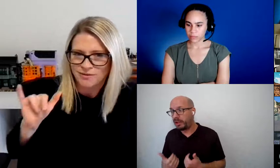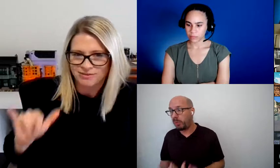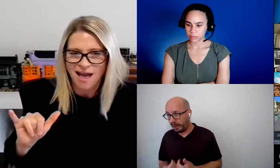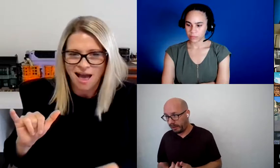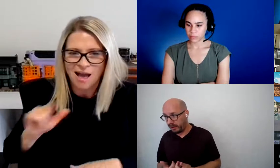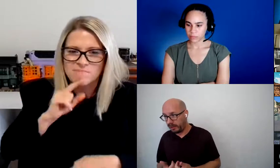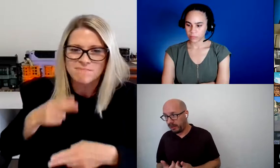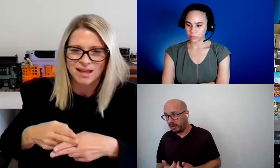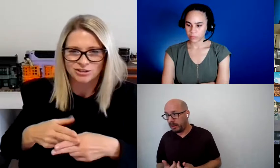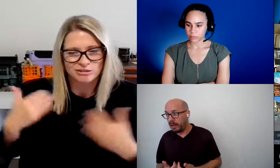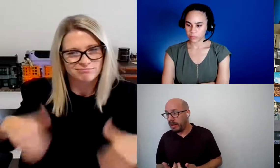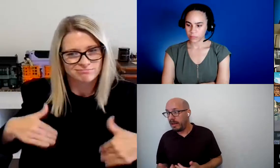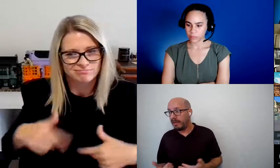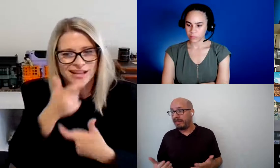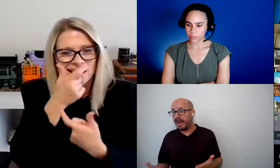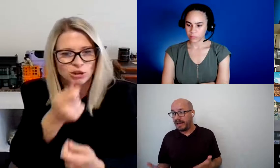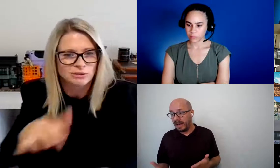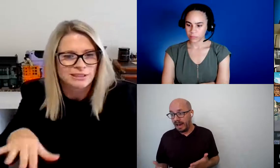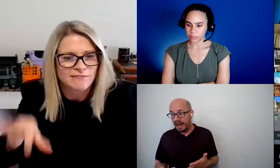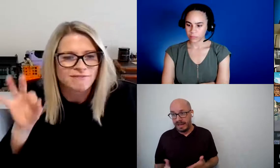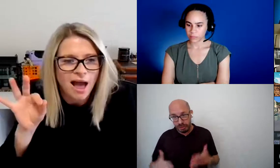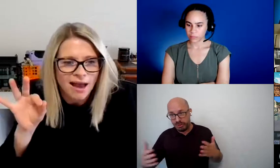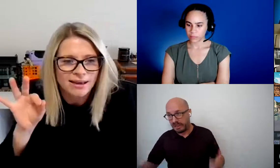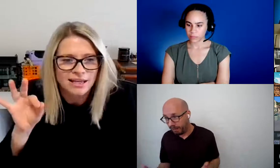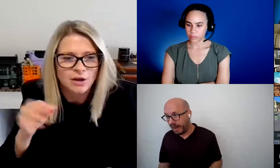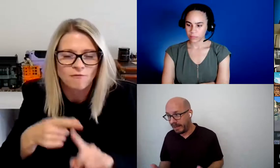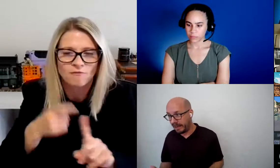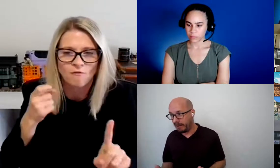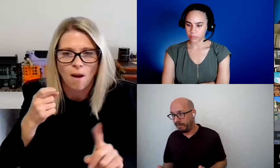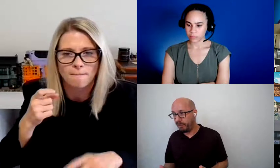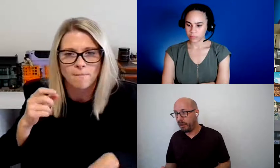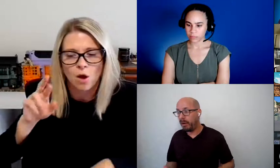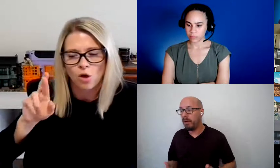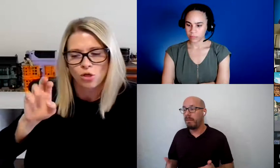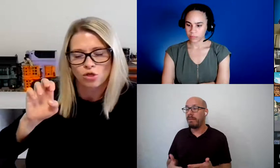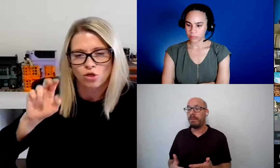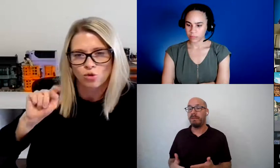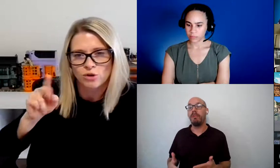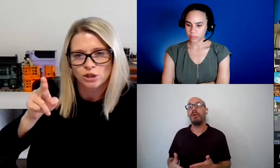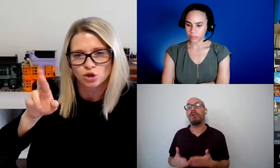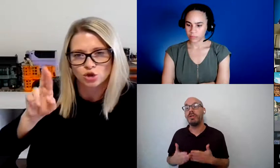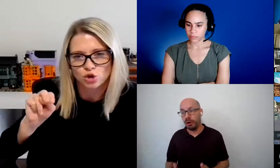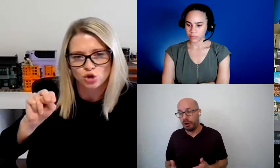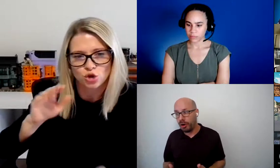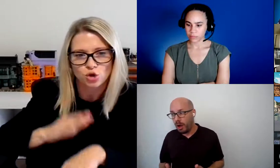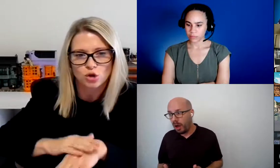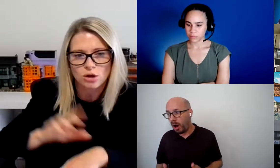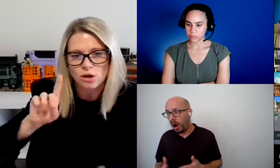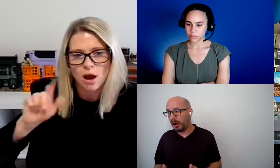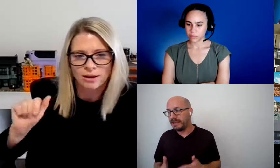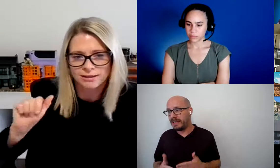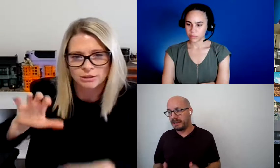2020 that stated an interesting finding from the Return on